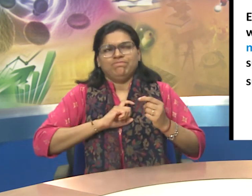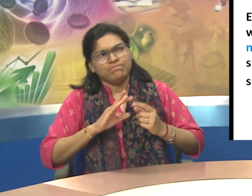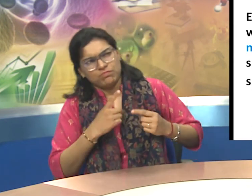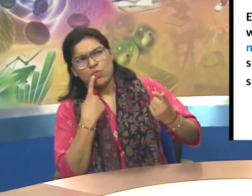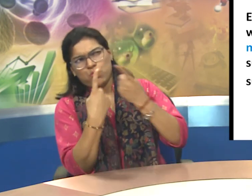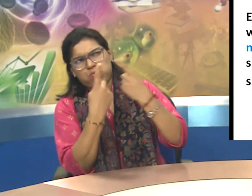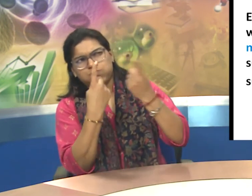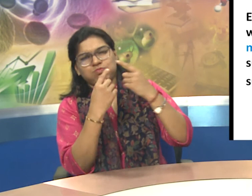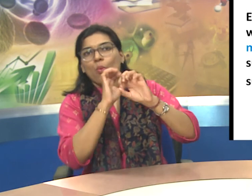mutual understanding